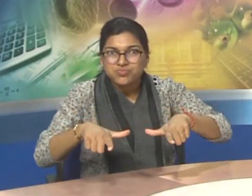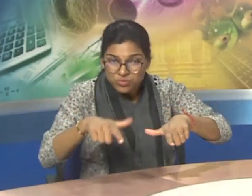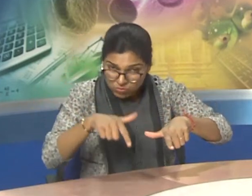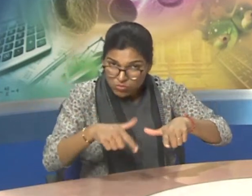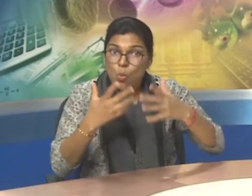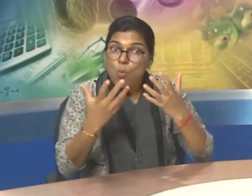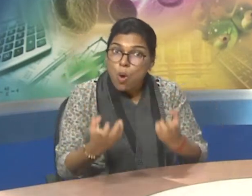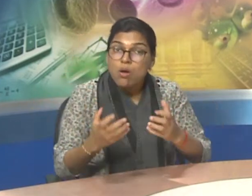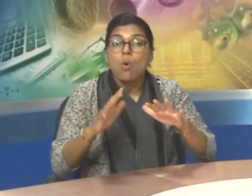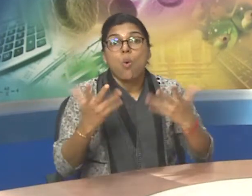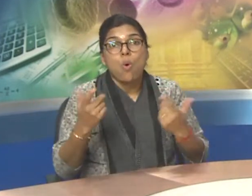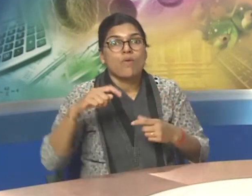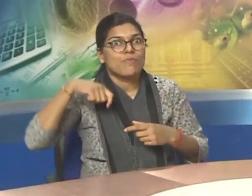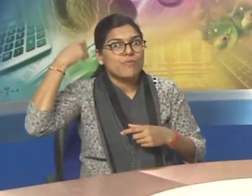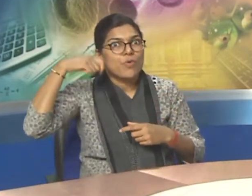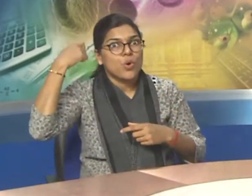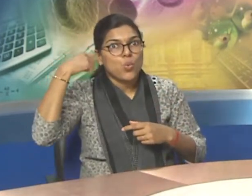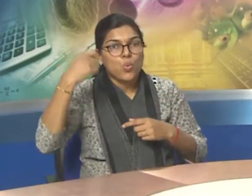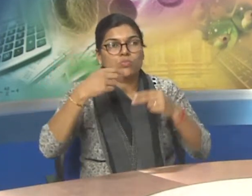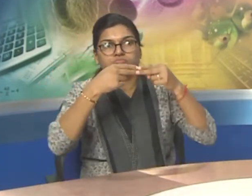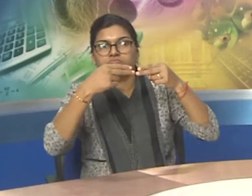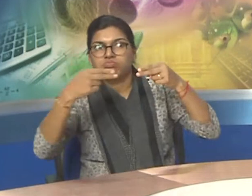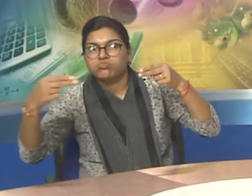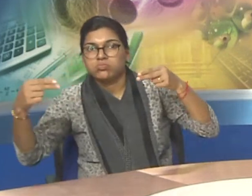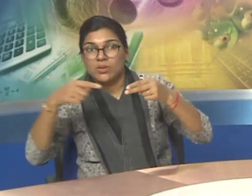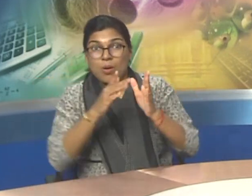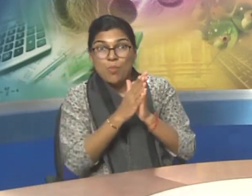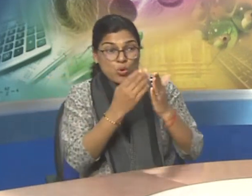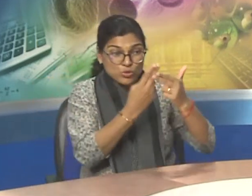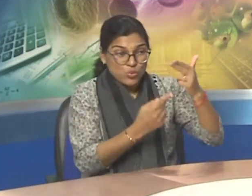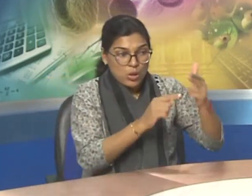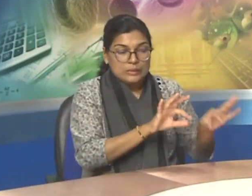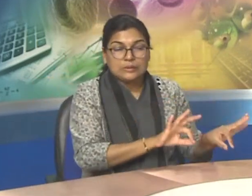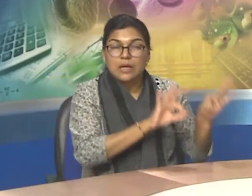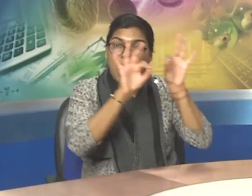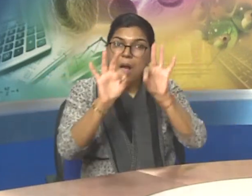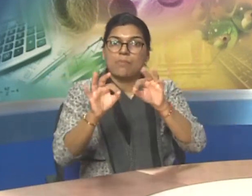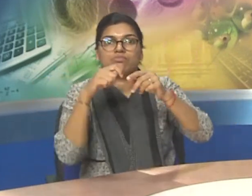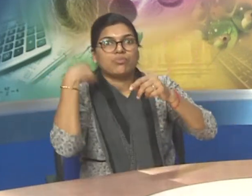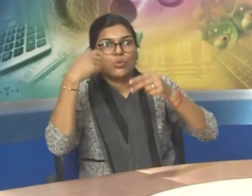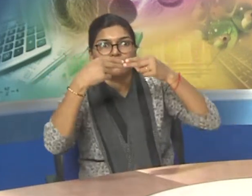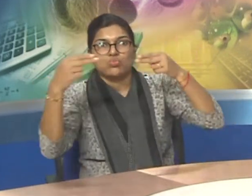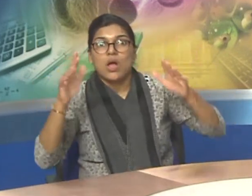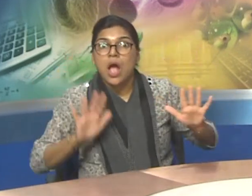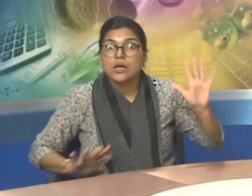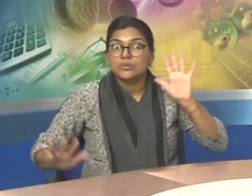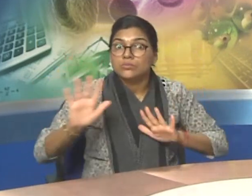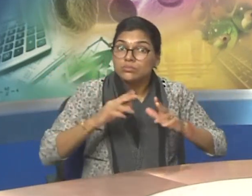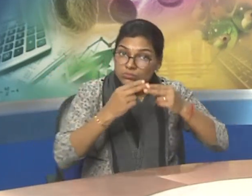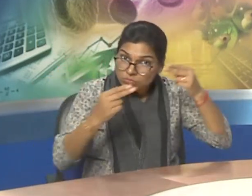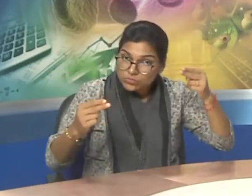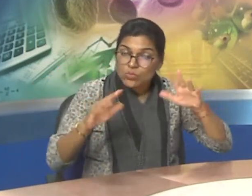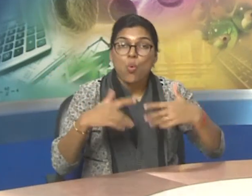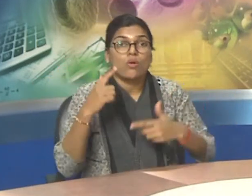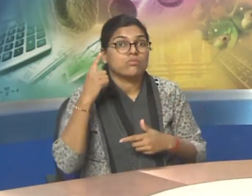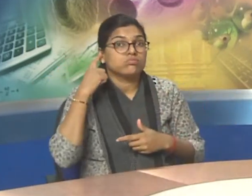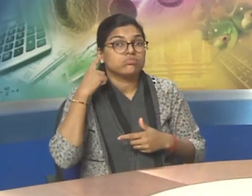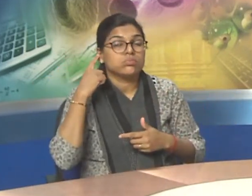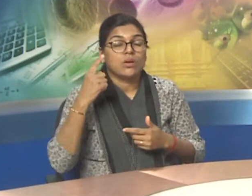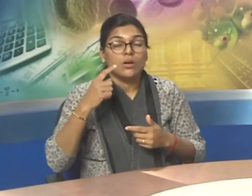tapes and there are films which are just the copy of the textbook